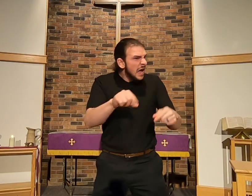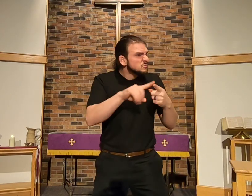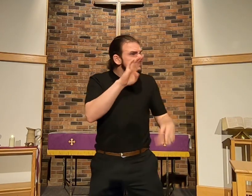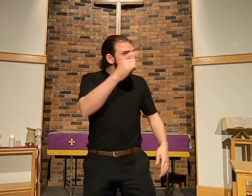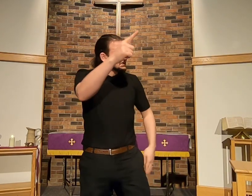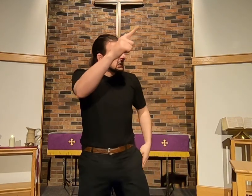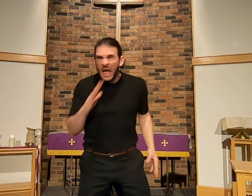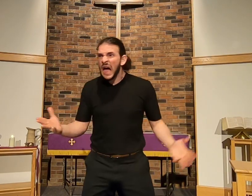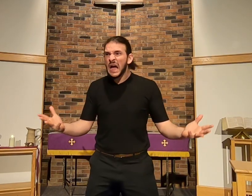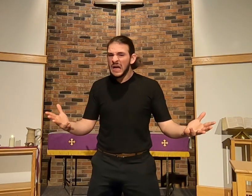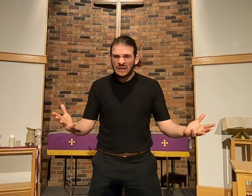God.